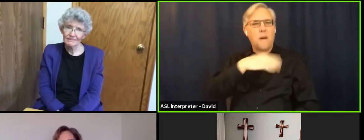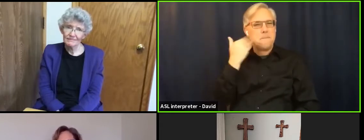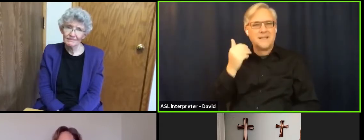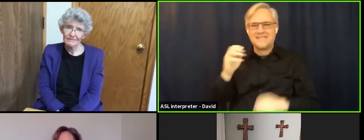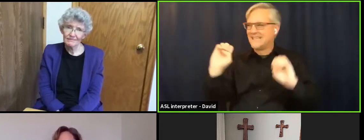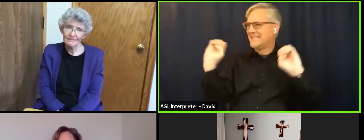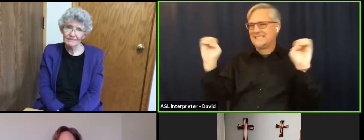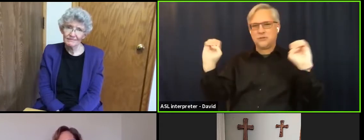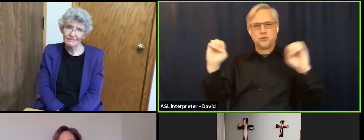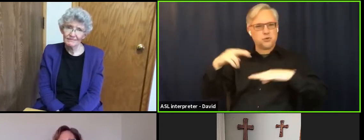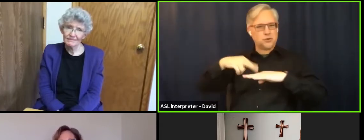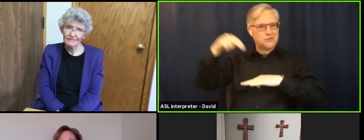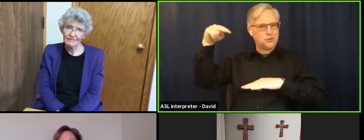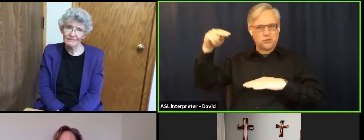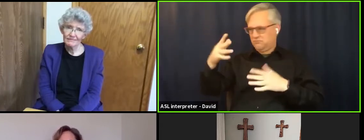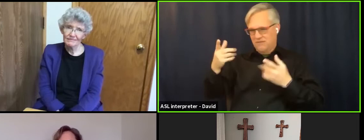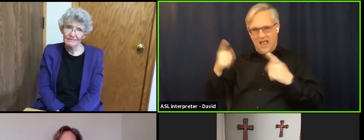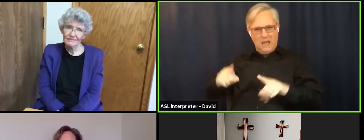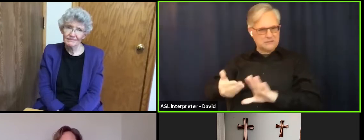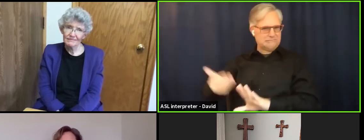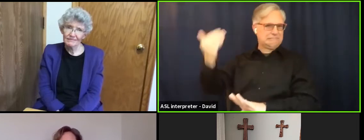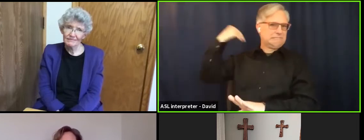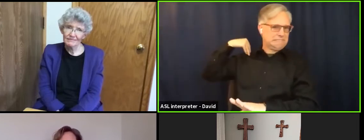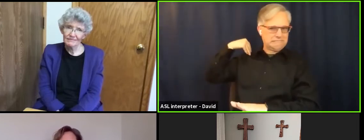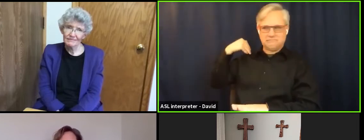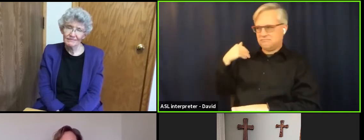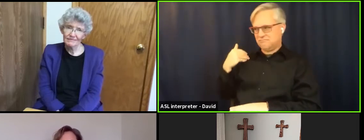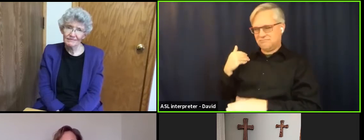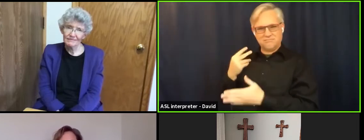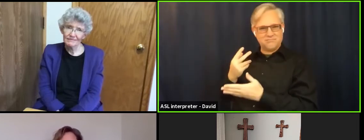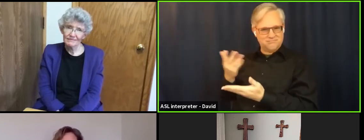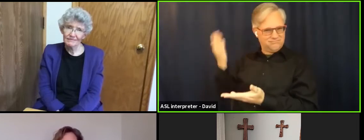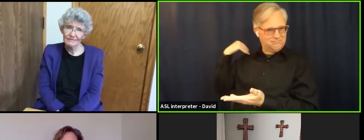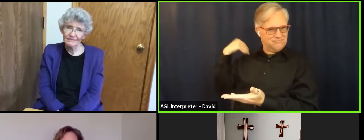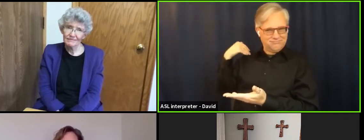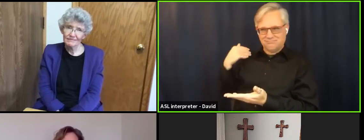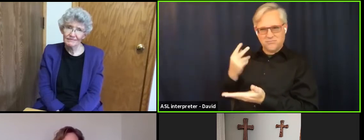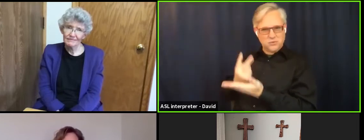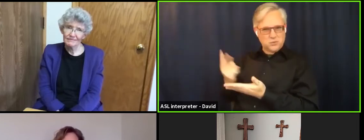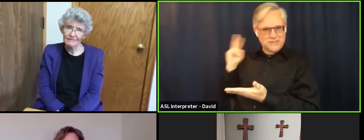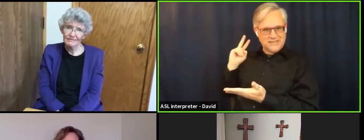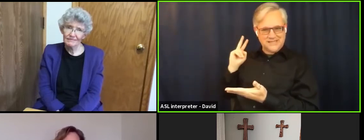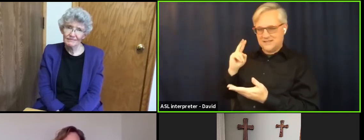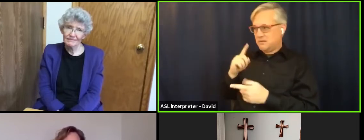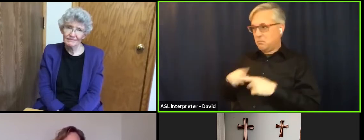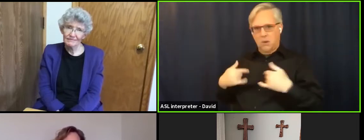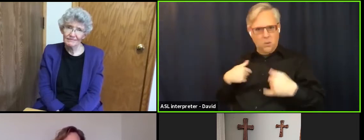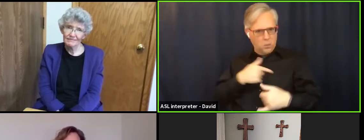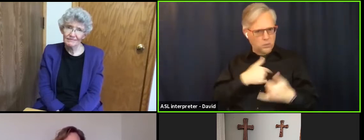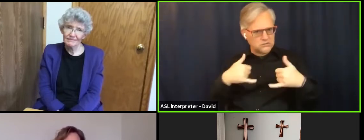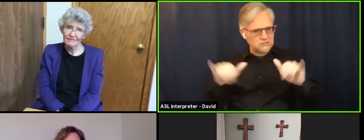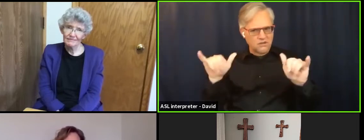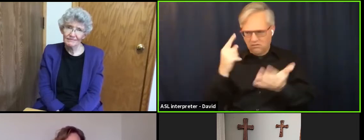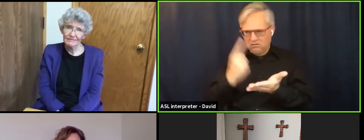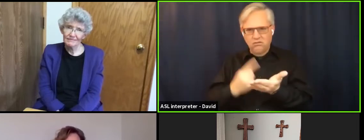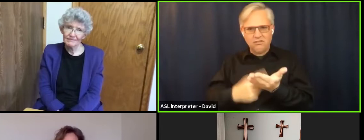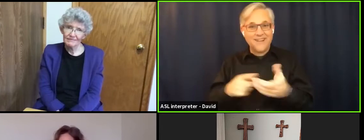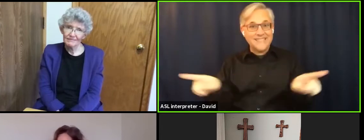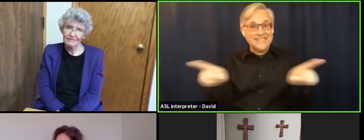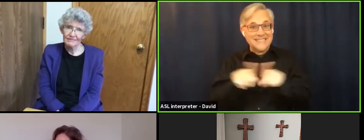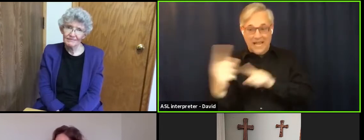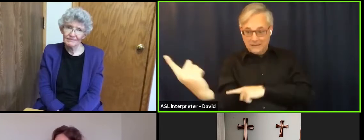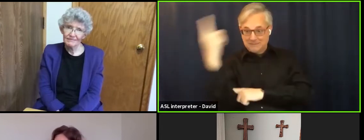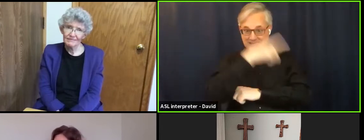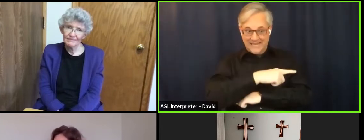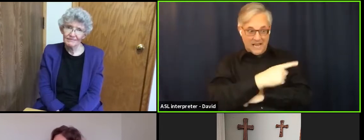telling the story of what happened on the day of discovering the empty tomb.